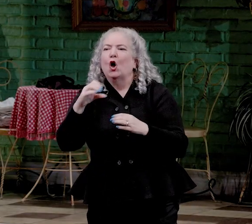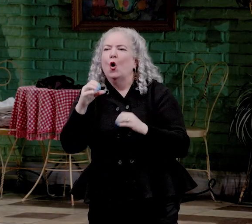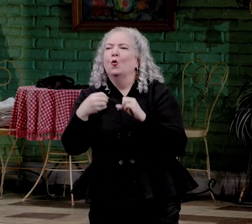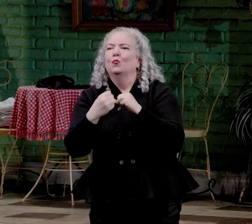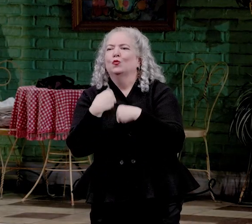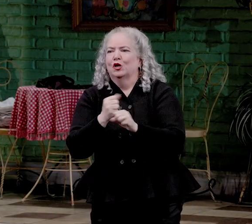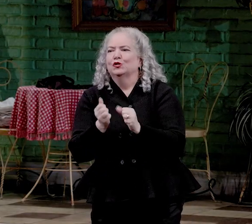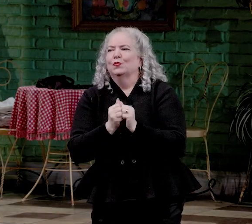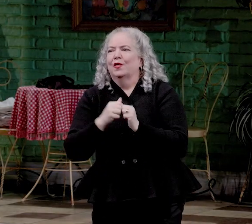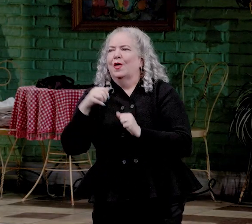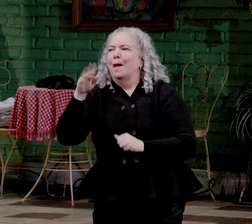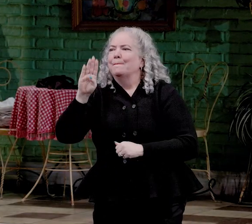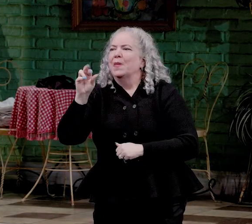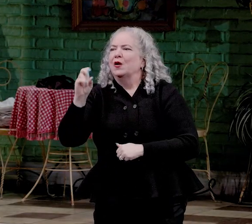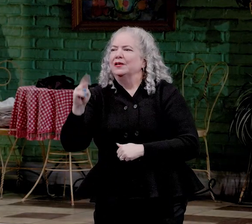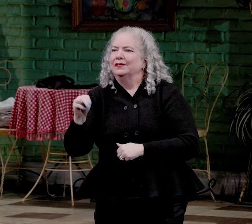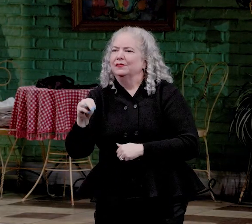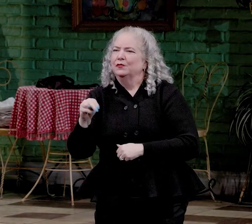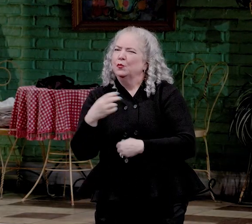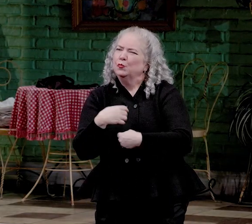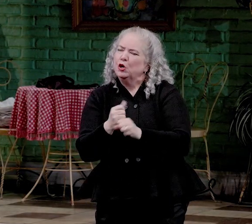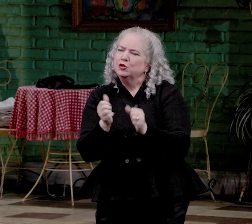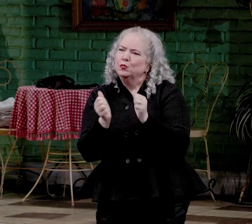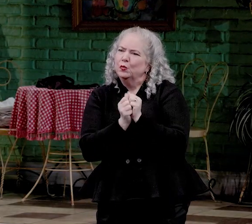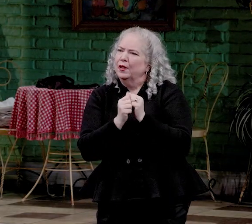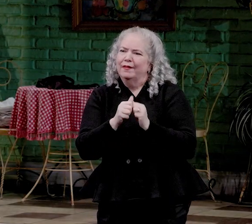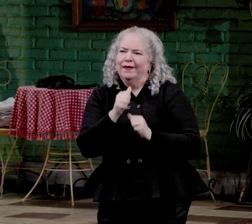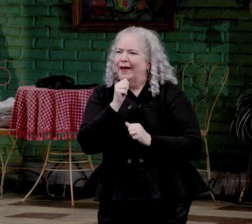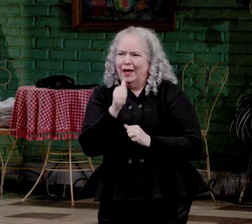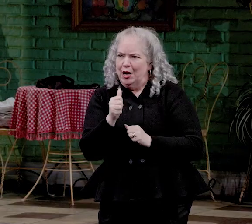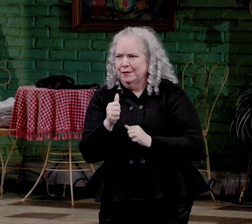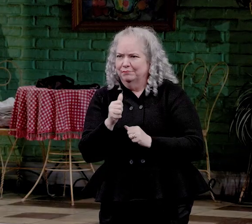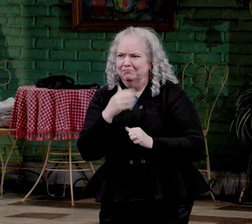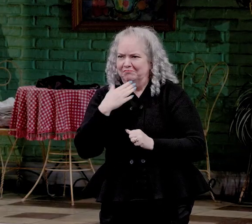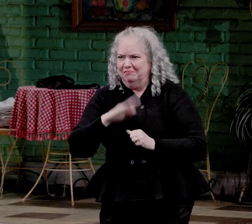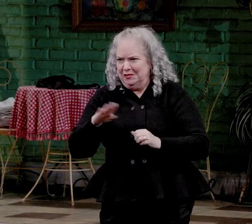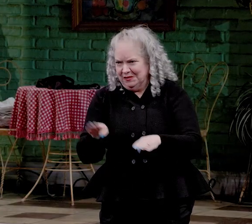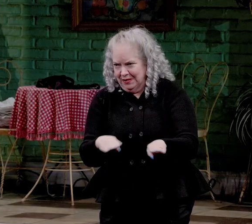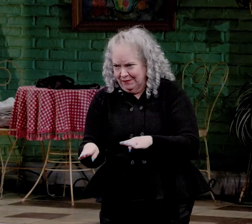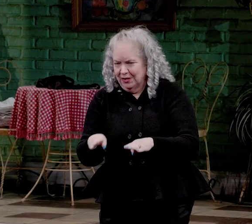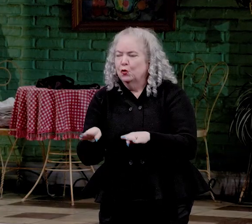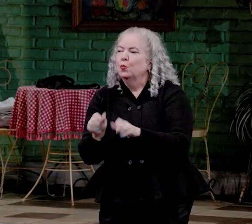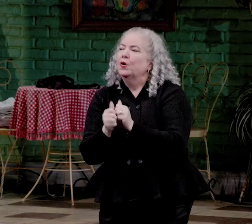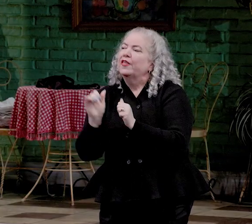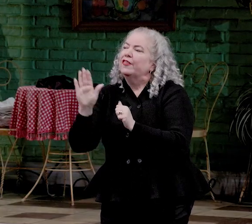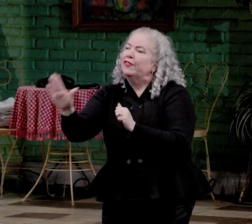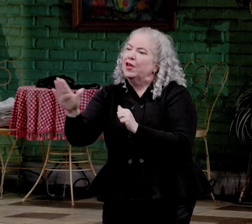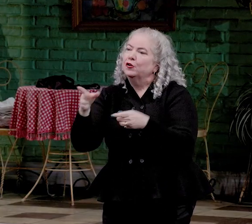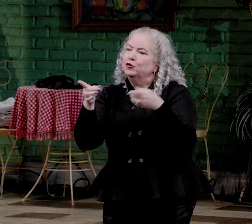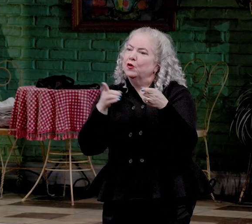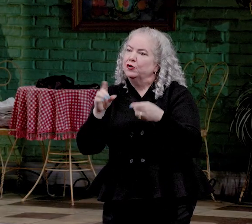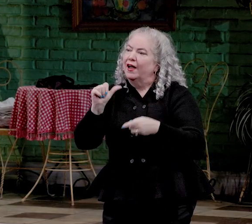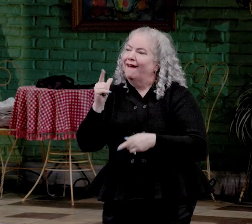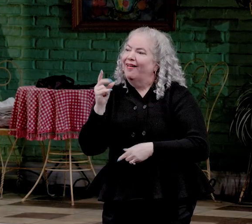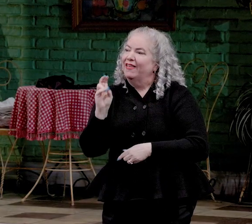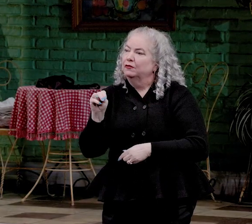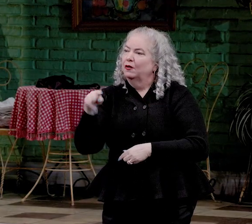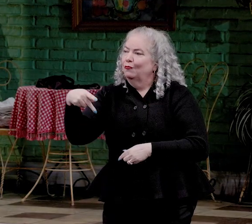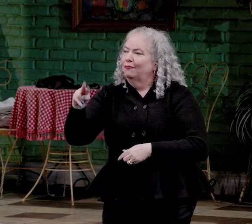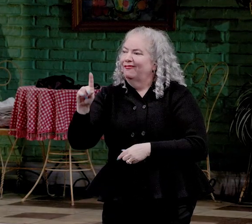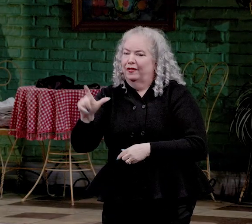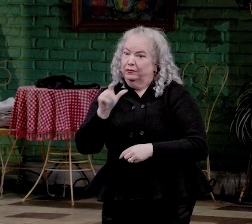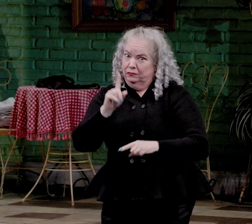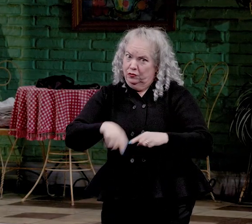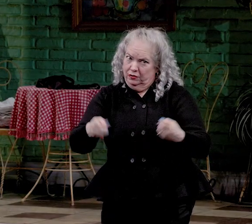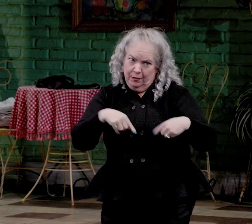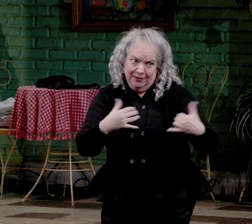last co-produced Ain't Misbehavin', and it'll be directed by their artistic director, Alan Paul. Sadly, he couldn't make it to Rochester